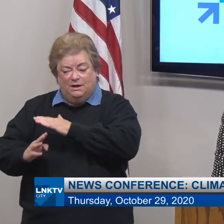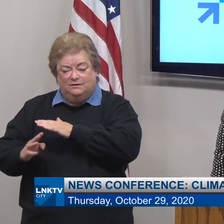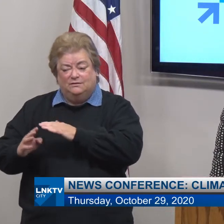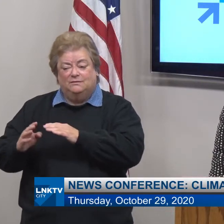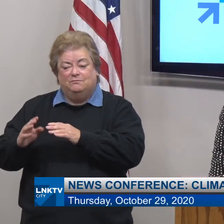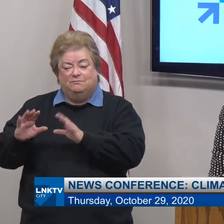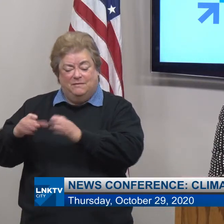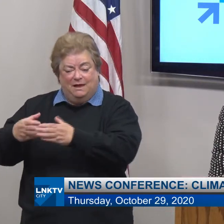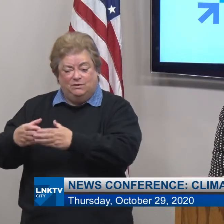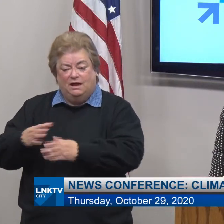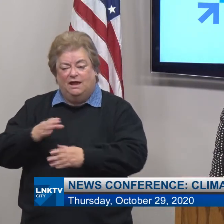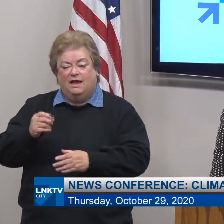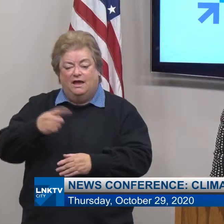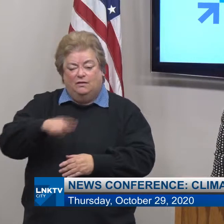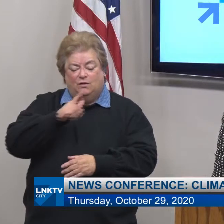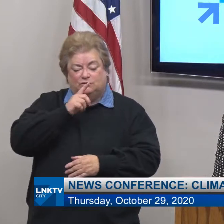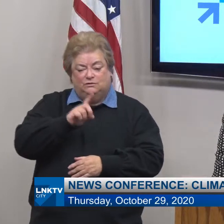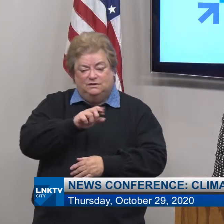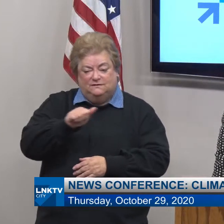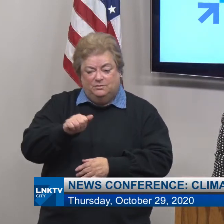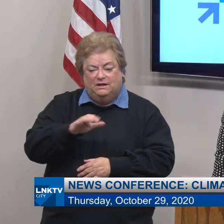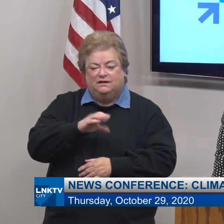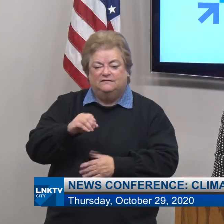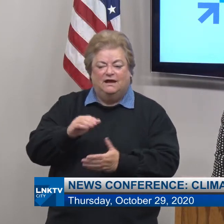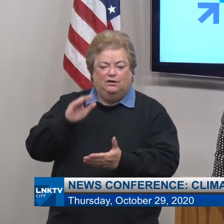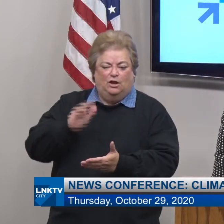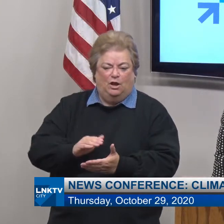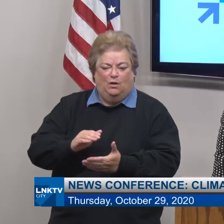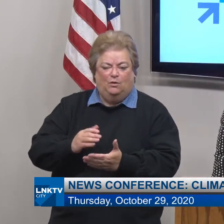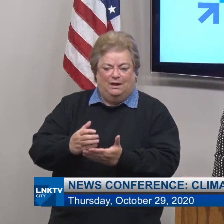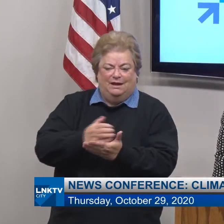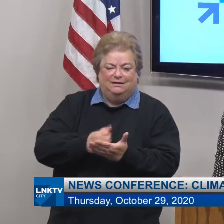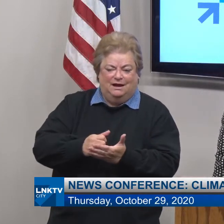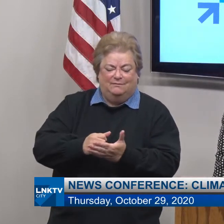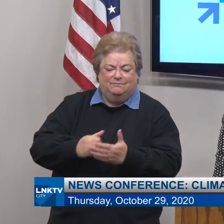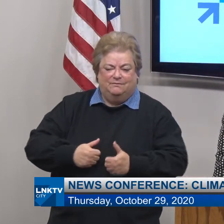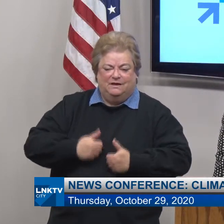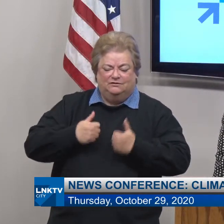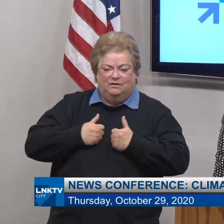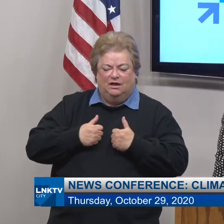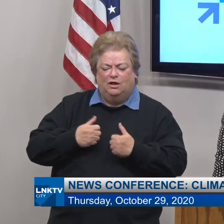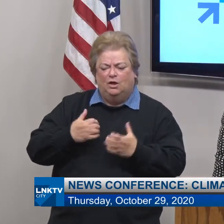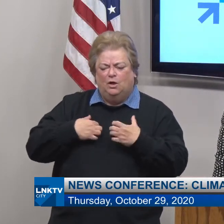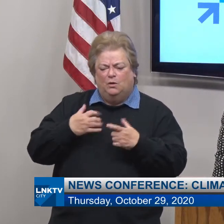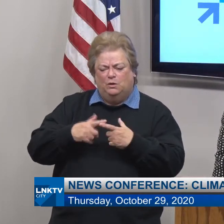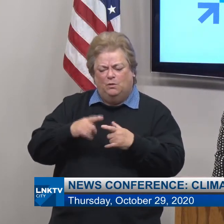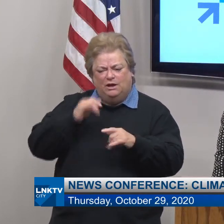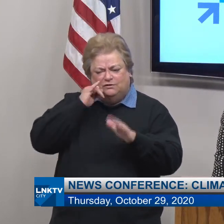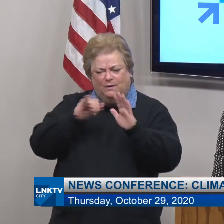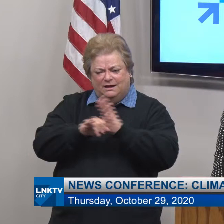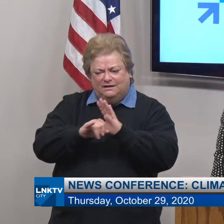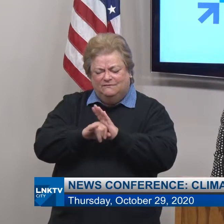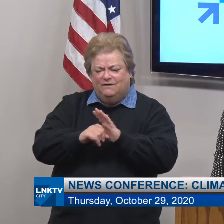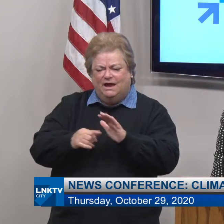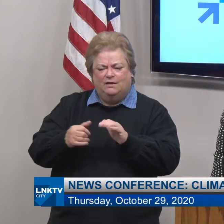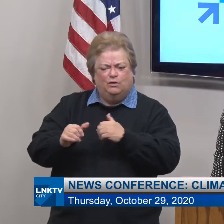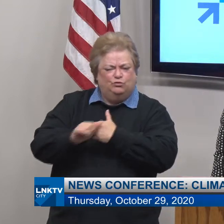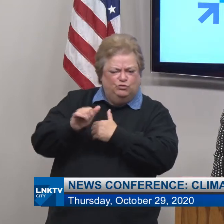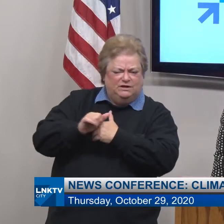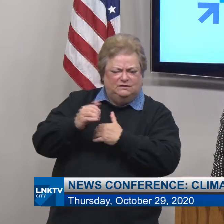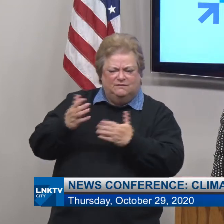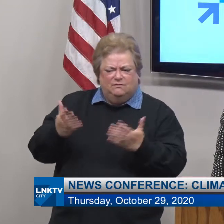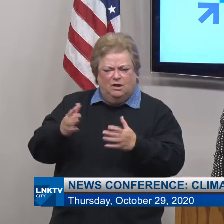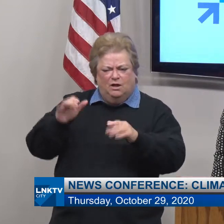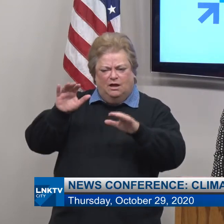with disabilities, and low-income residents. The task here was to identify climate risks for Lincoln and to